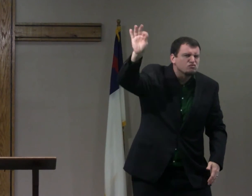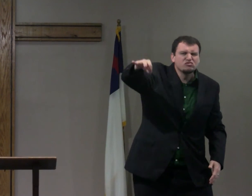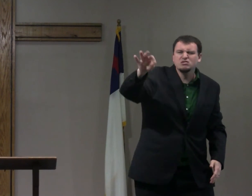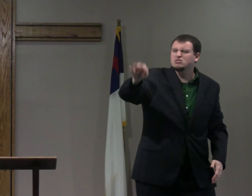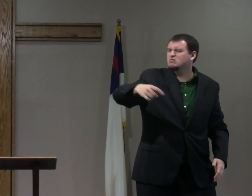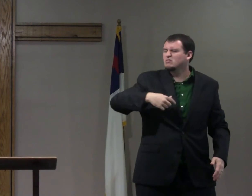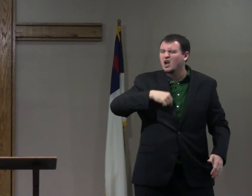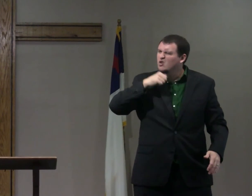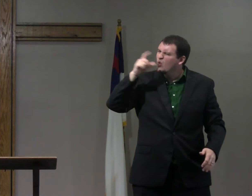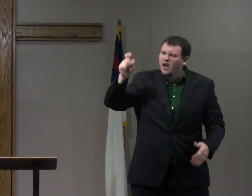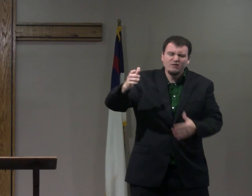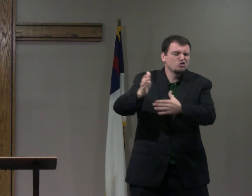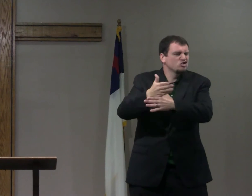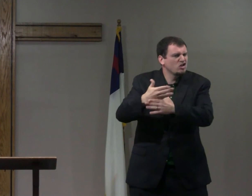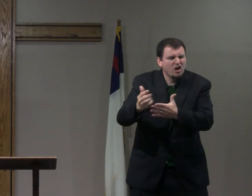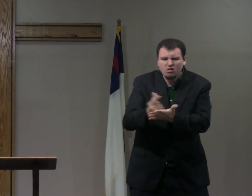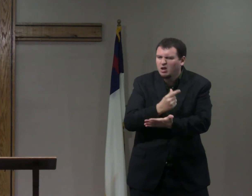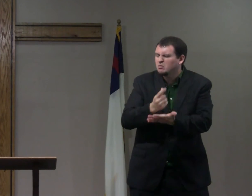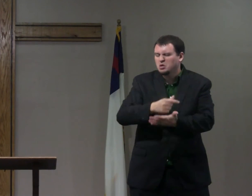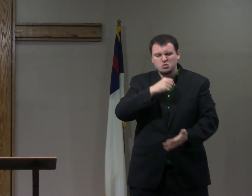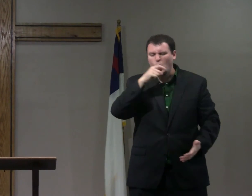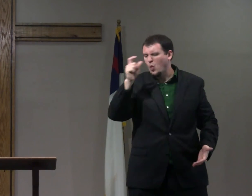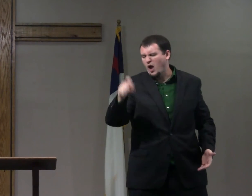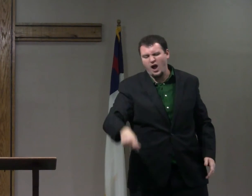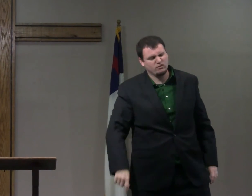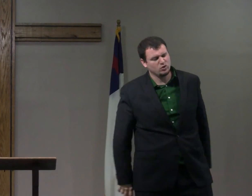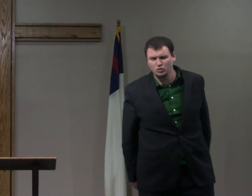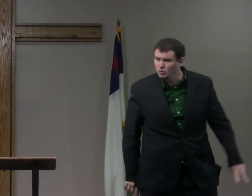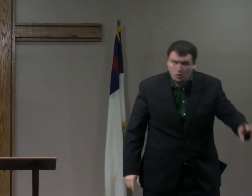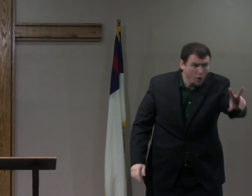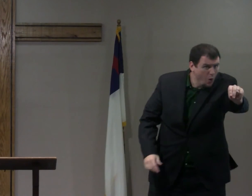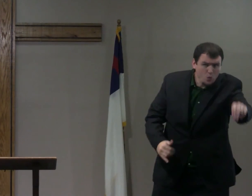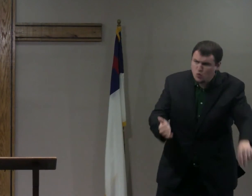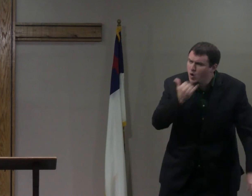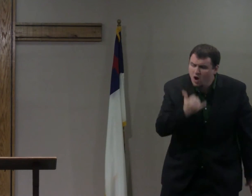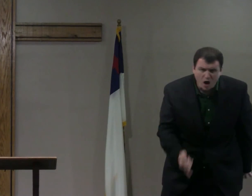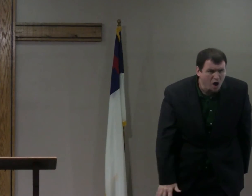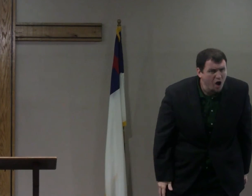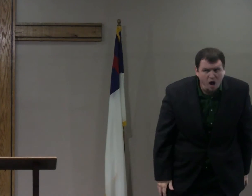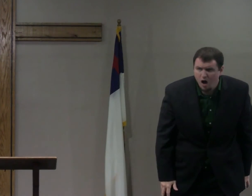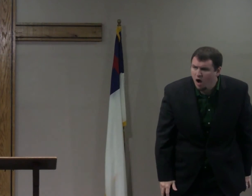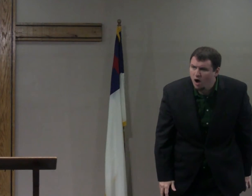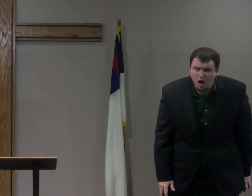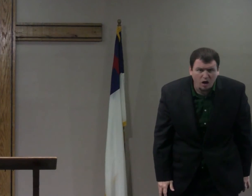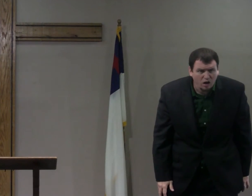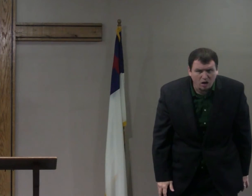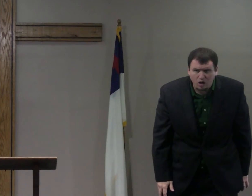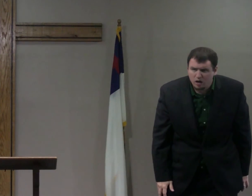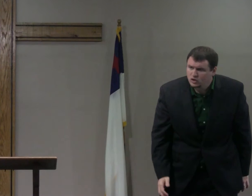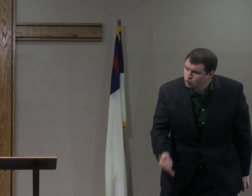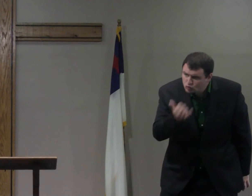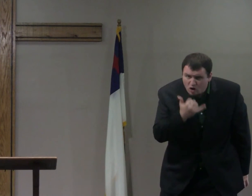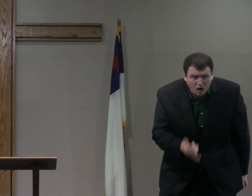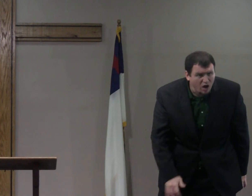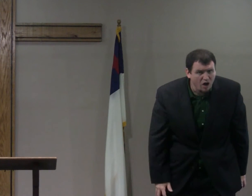and witness and preach, and I don't have to share the gospel because I'm just going to give my $5 a week. No, that's